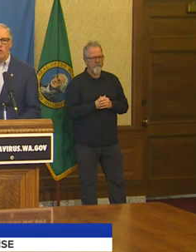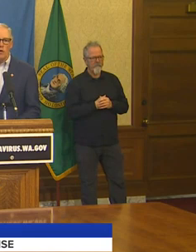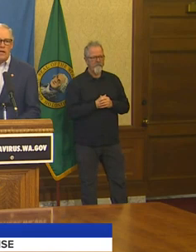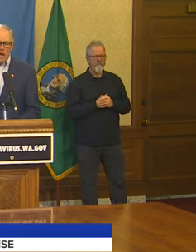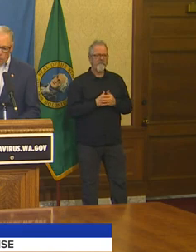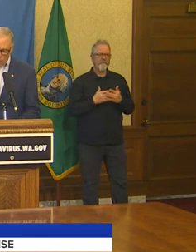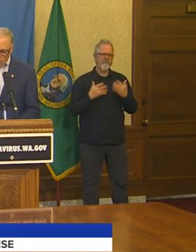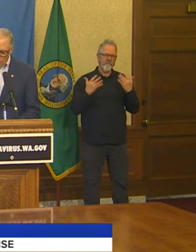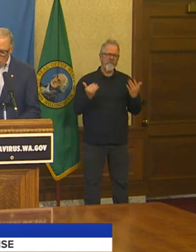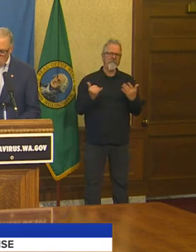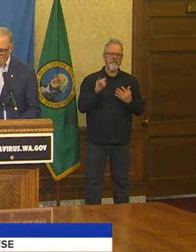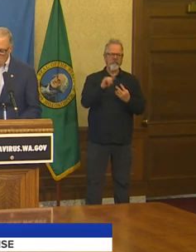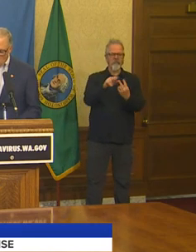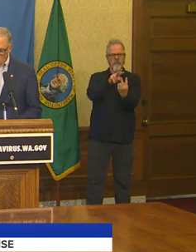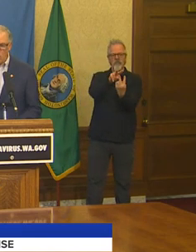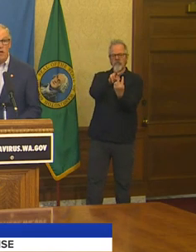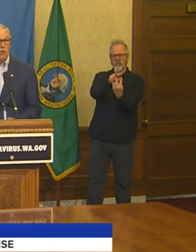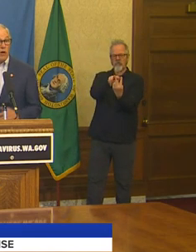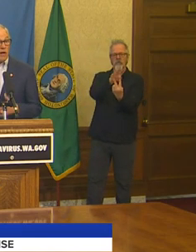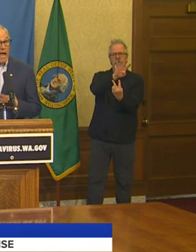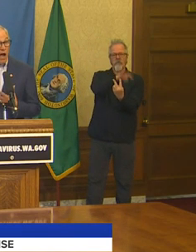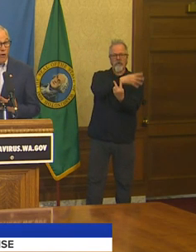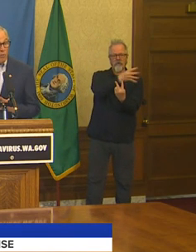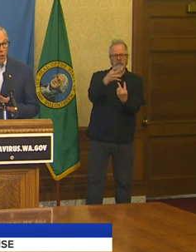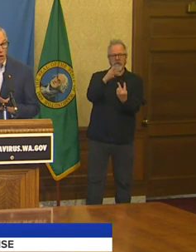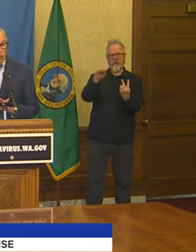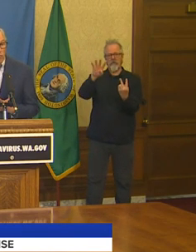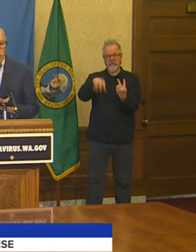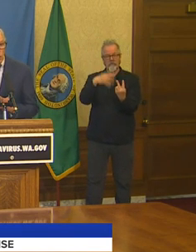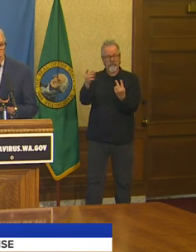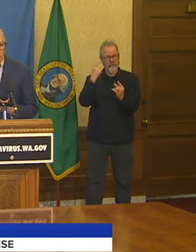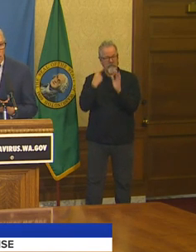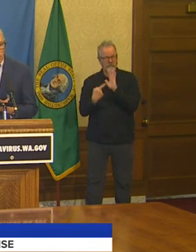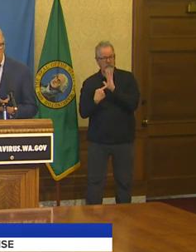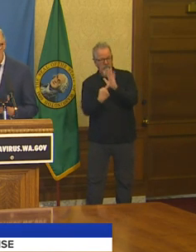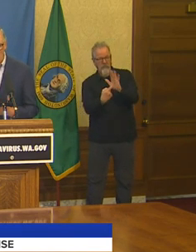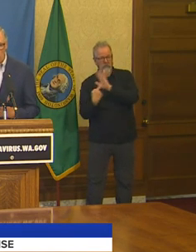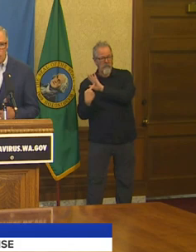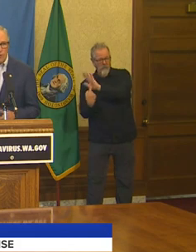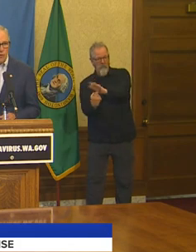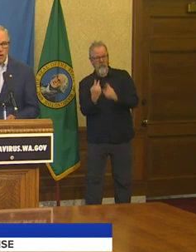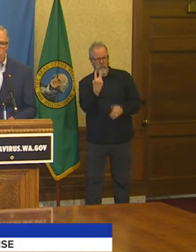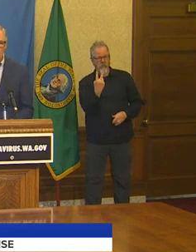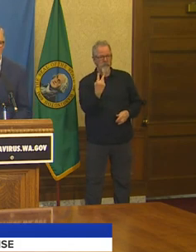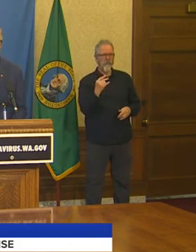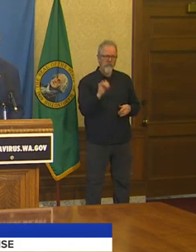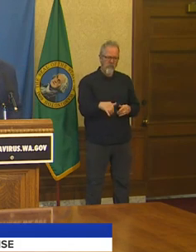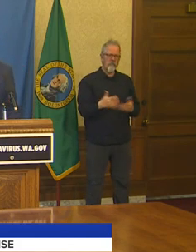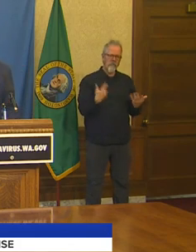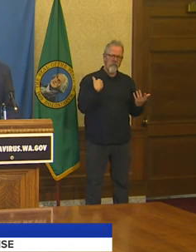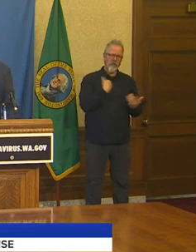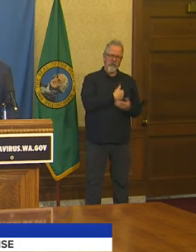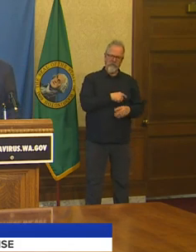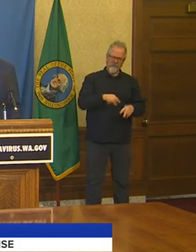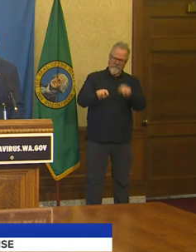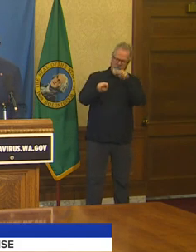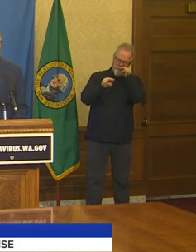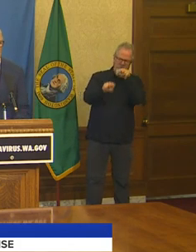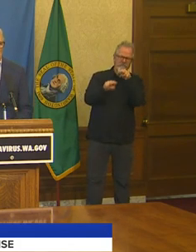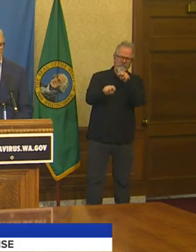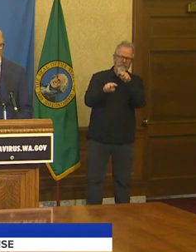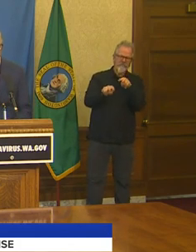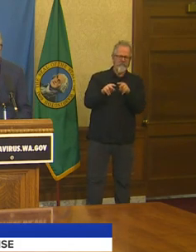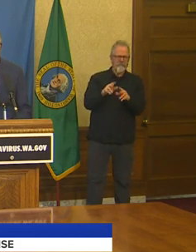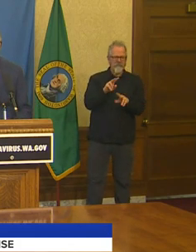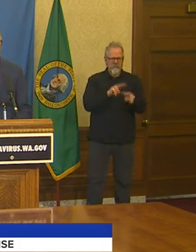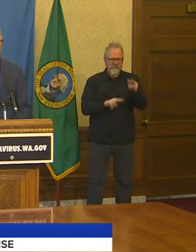data points we look at when we made this decision. We think we are now at a point, we've been looking at this very carefully for a couple of weeks now, where we do